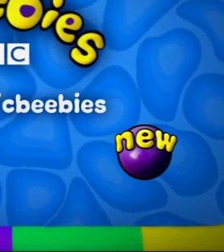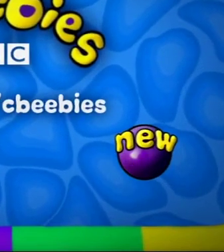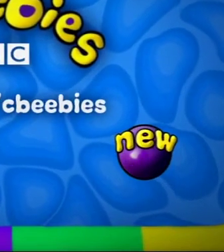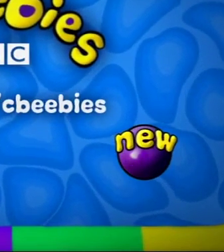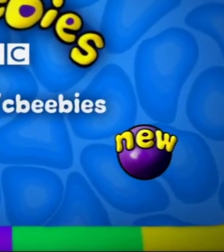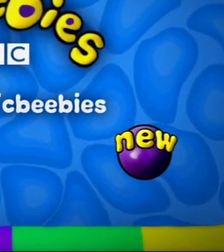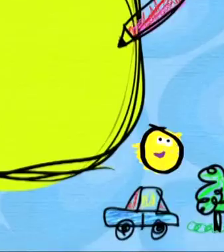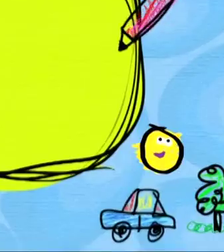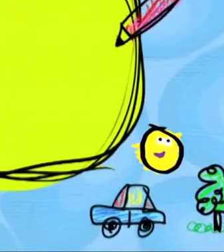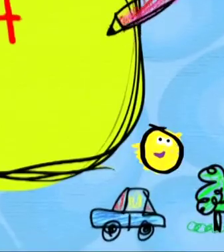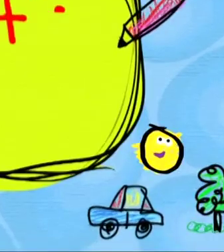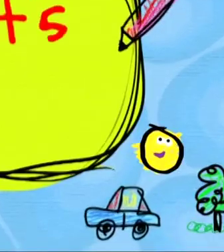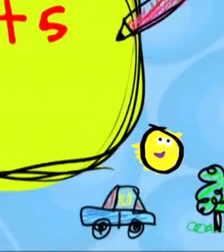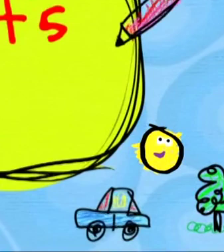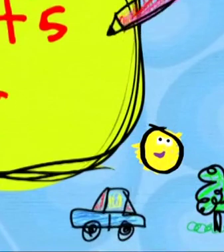bbc.co.uk/CBeebies.